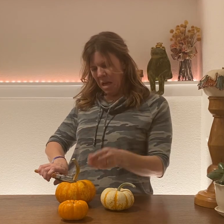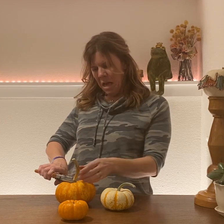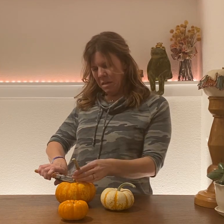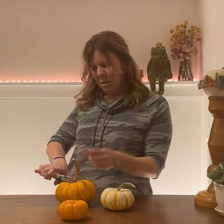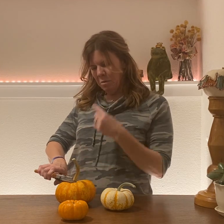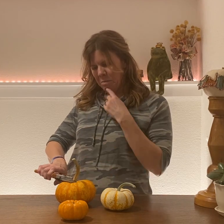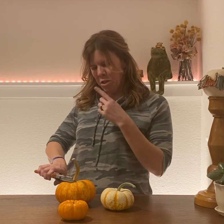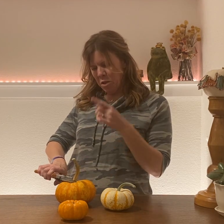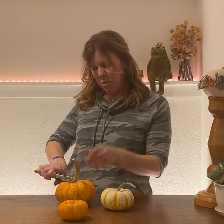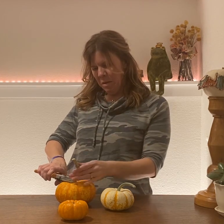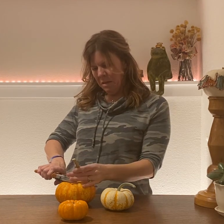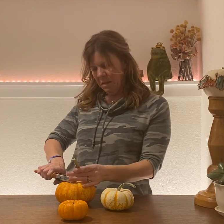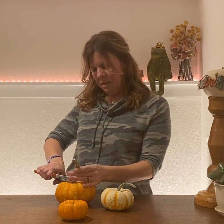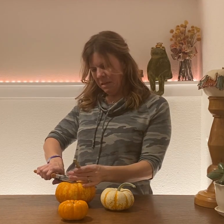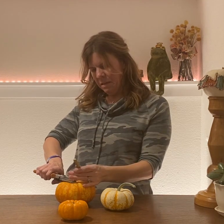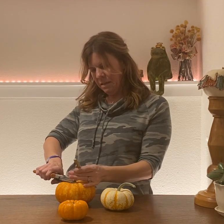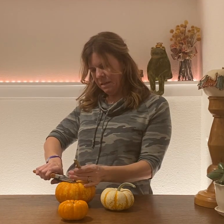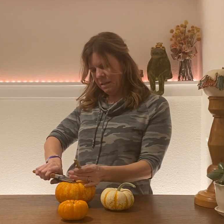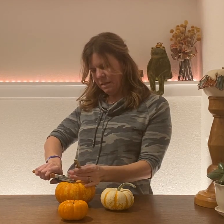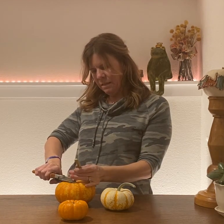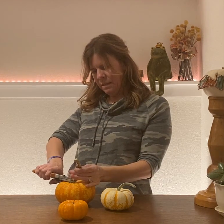sad, I'll miss you.